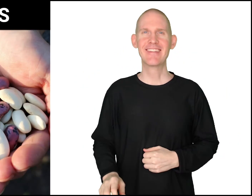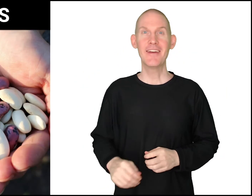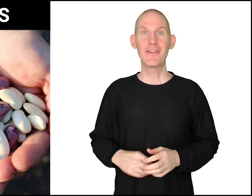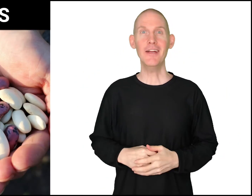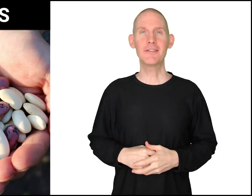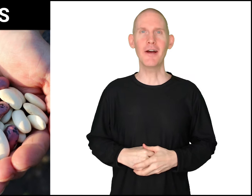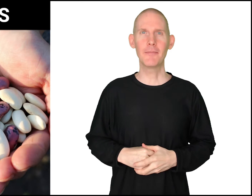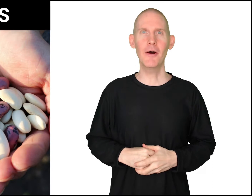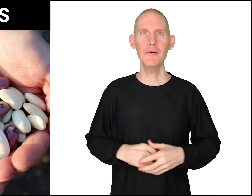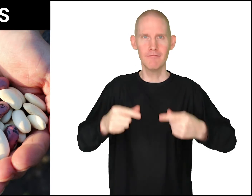Let's talk about